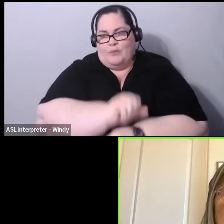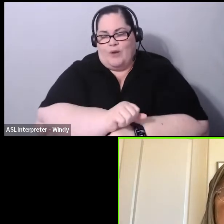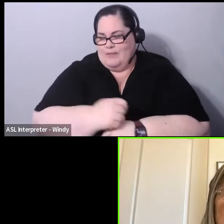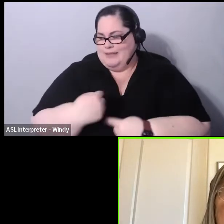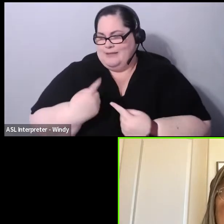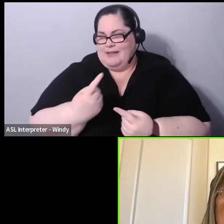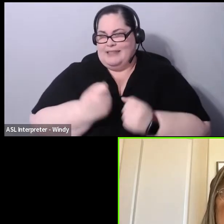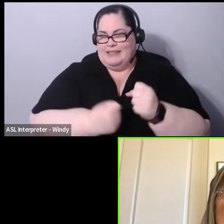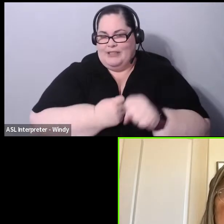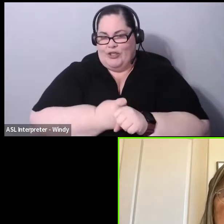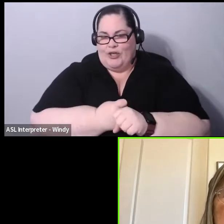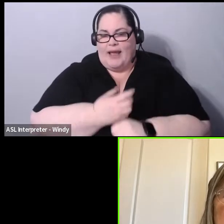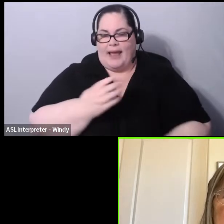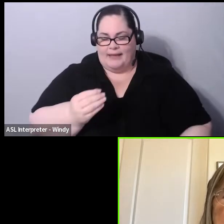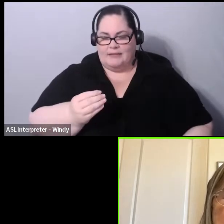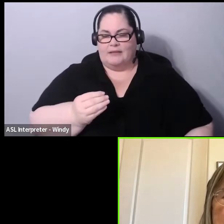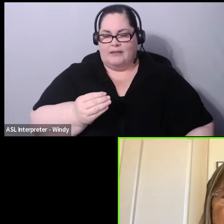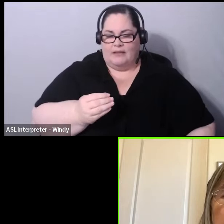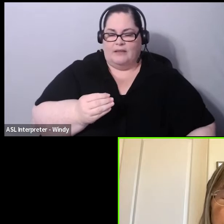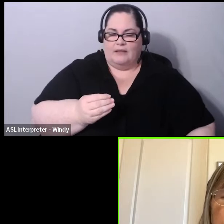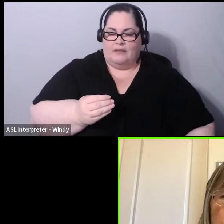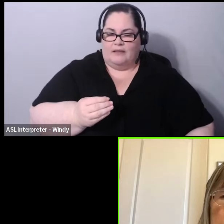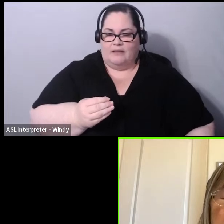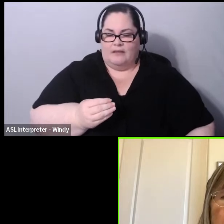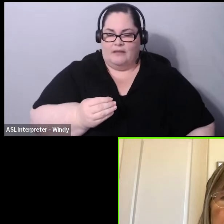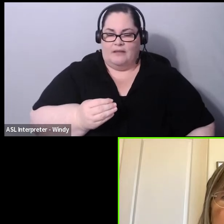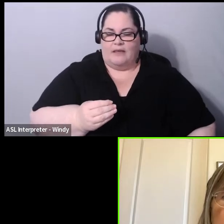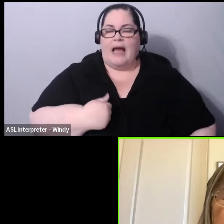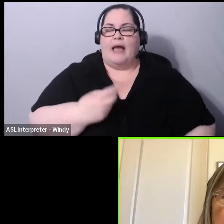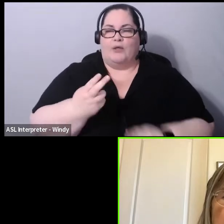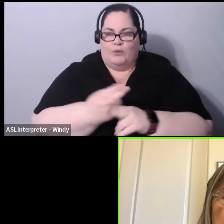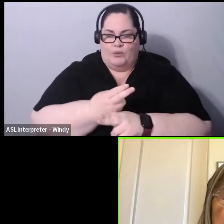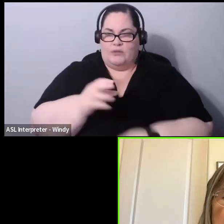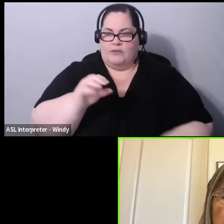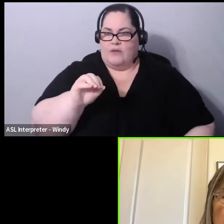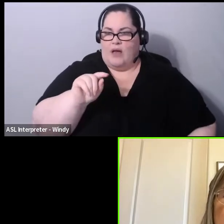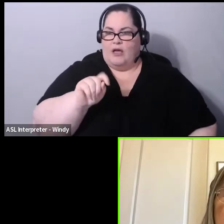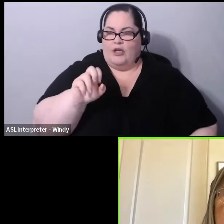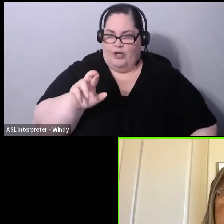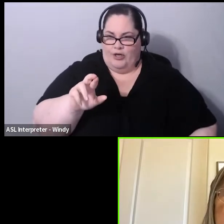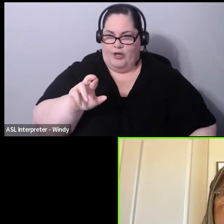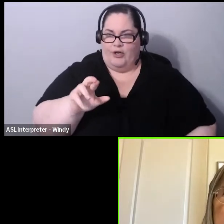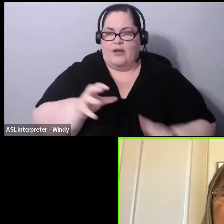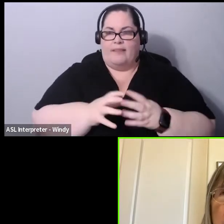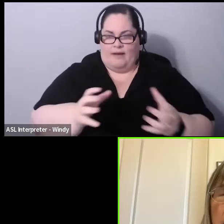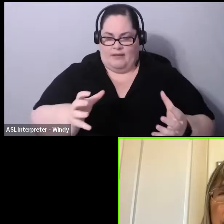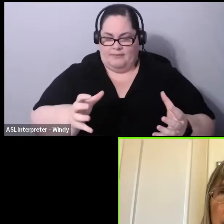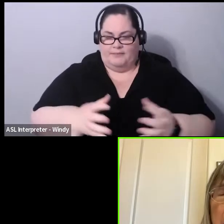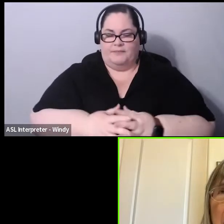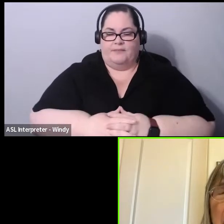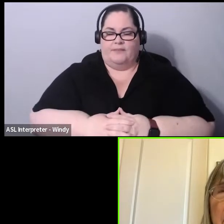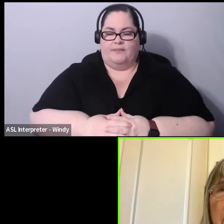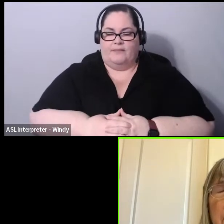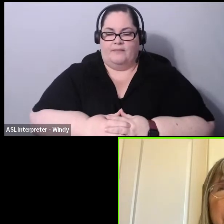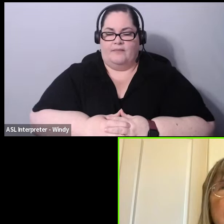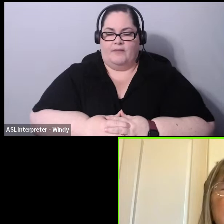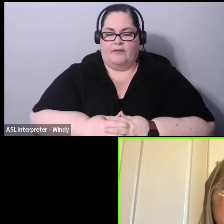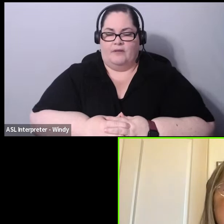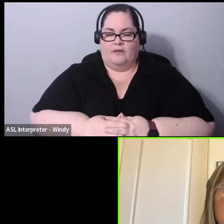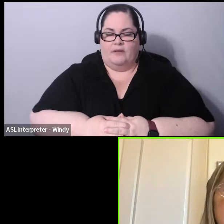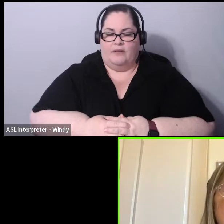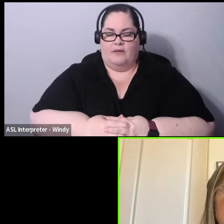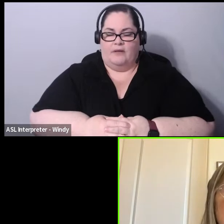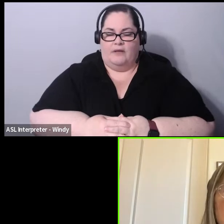past year, and I do use Otter quite a bit. And you